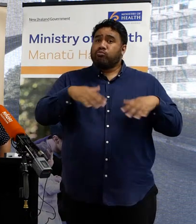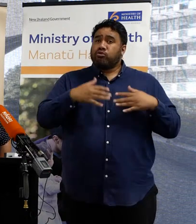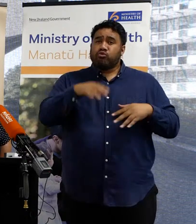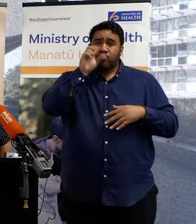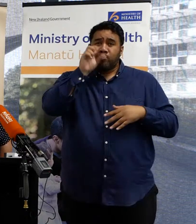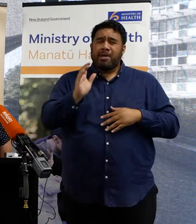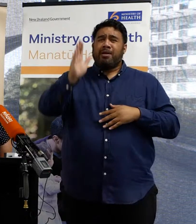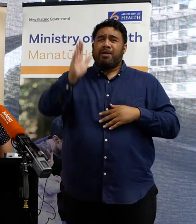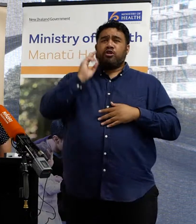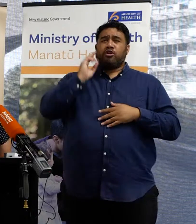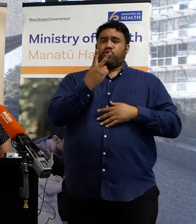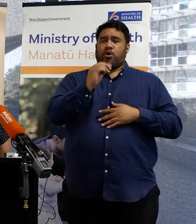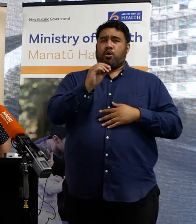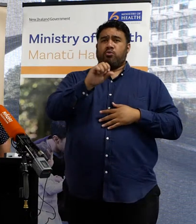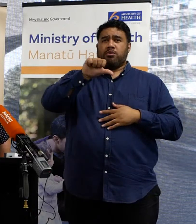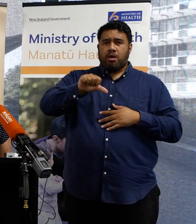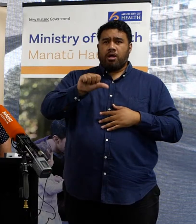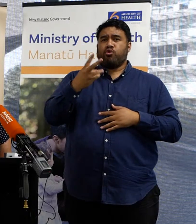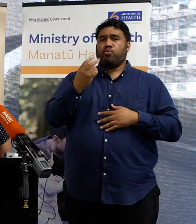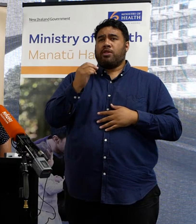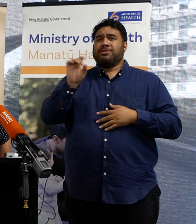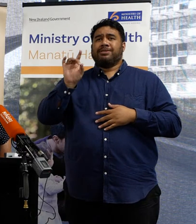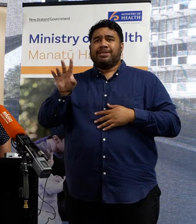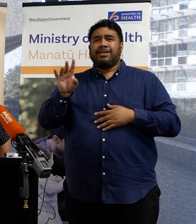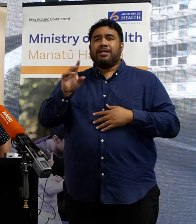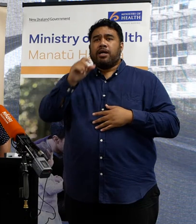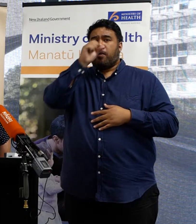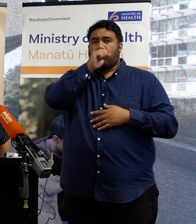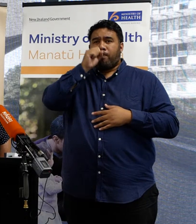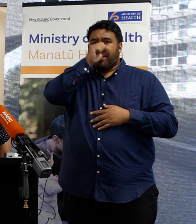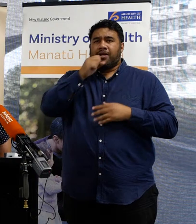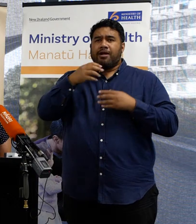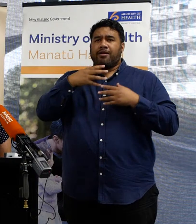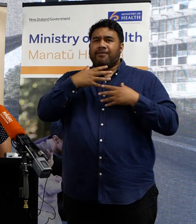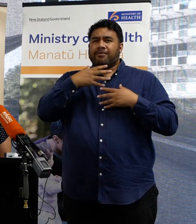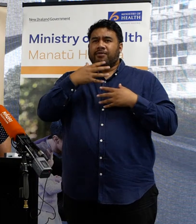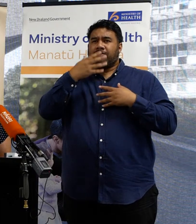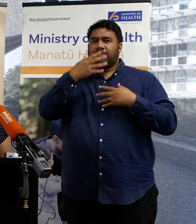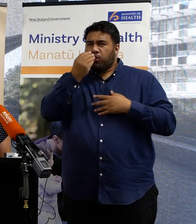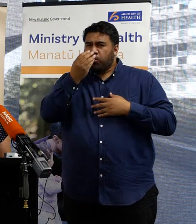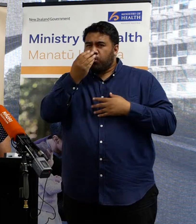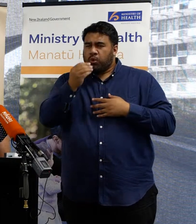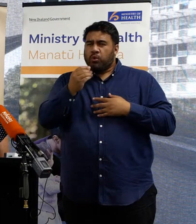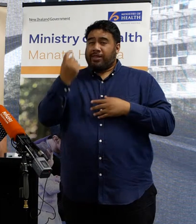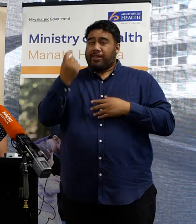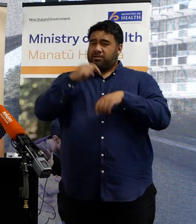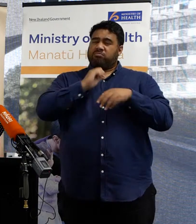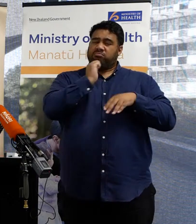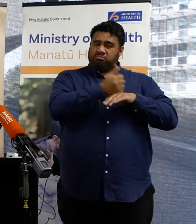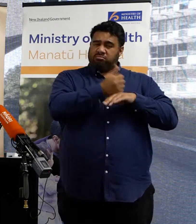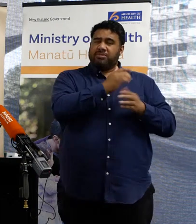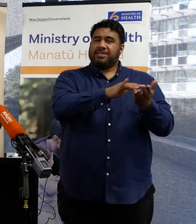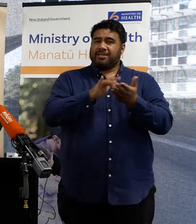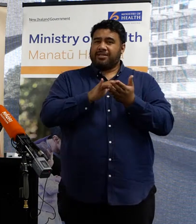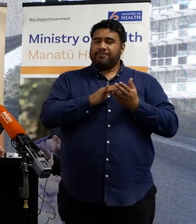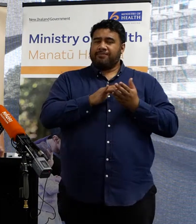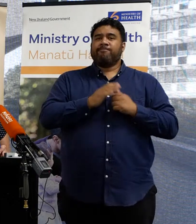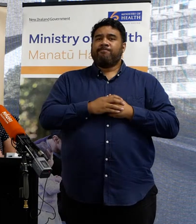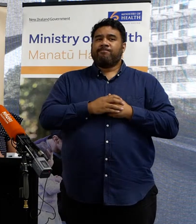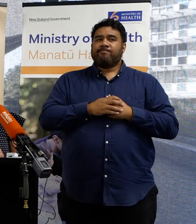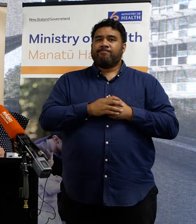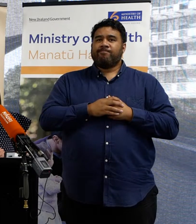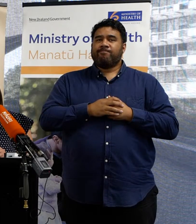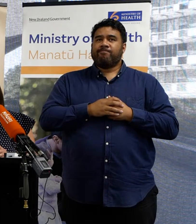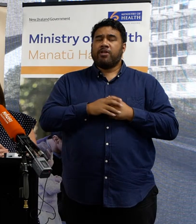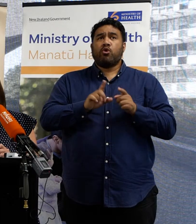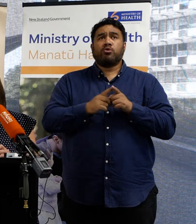the 2009-10 swine flu pandemic, and they were planned in other DHBs but were never actually